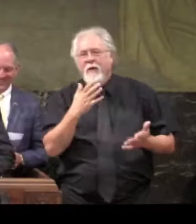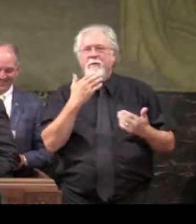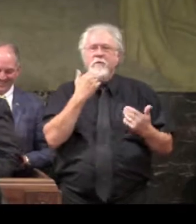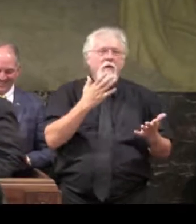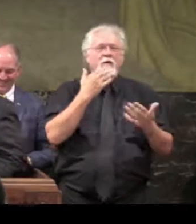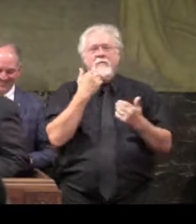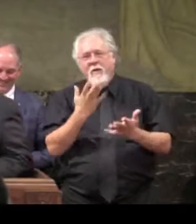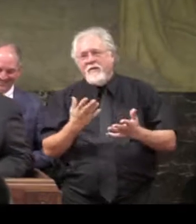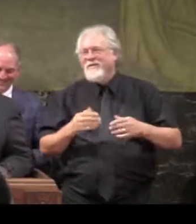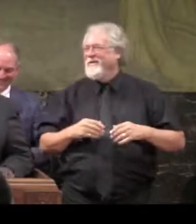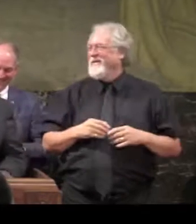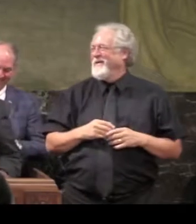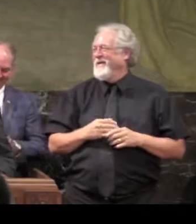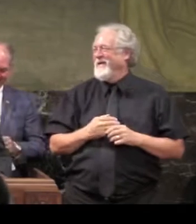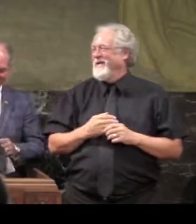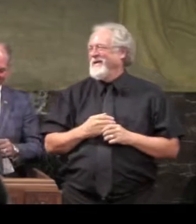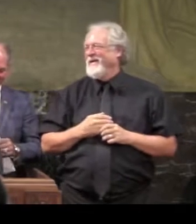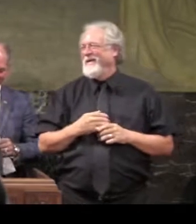thank you.